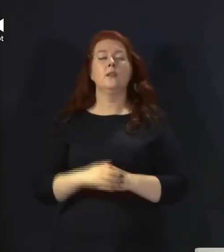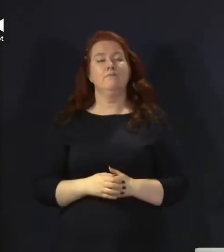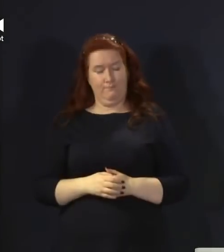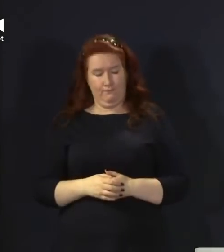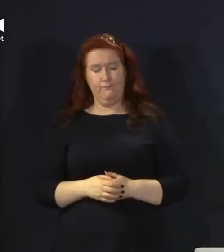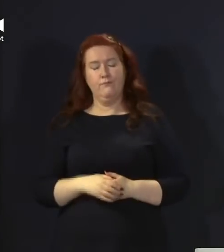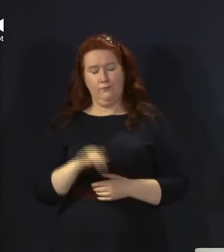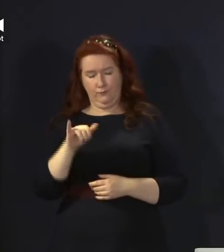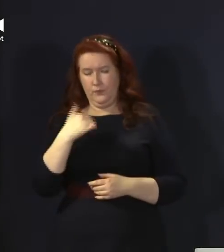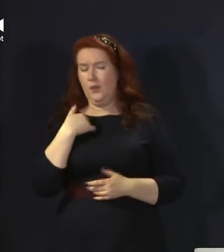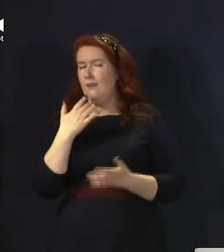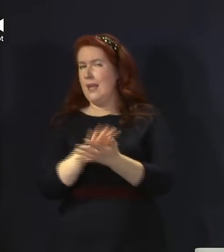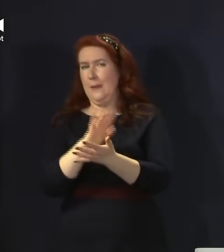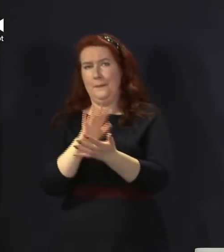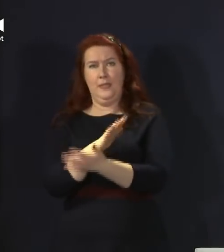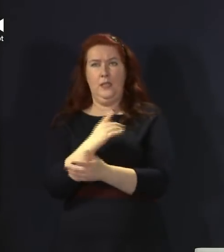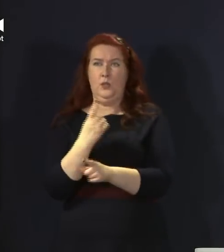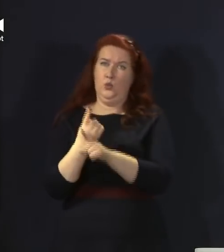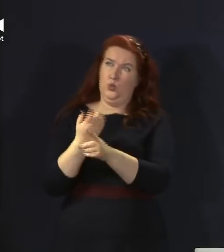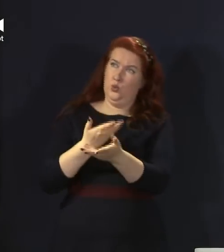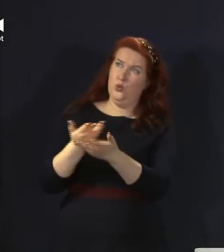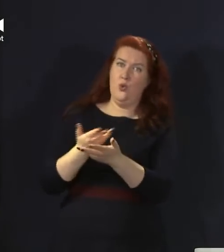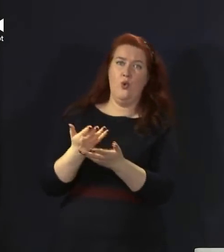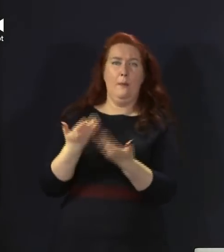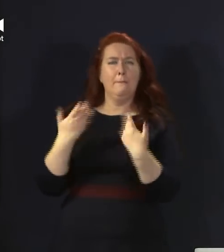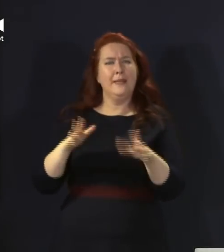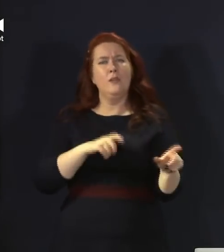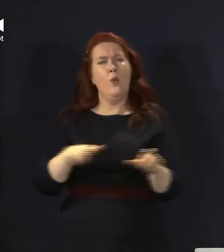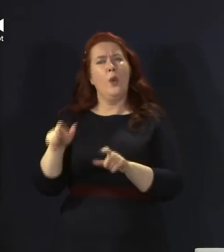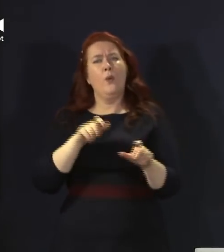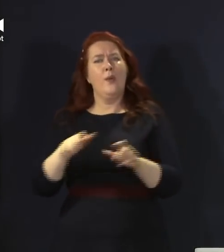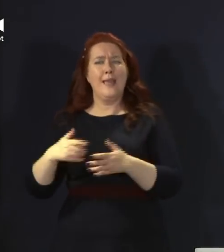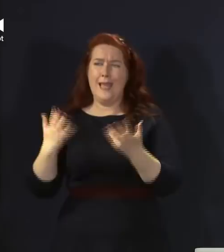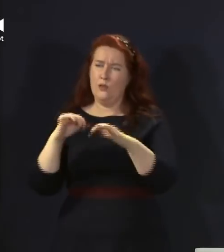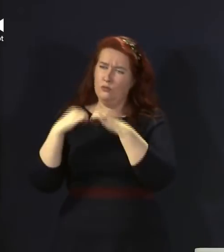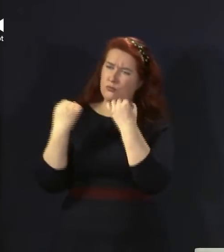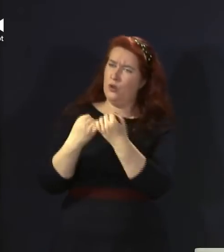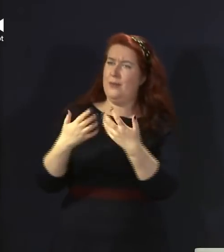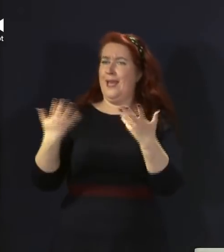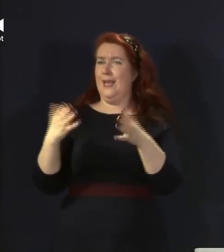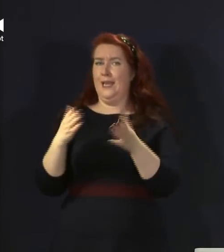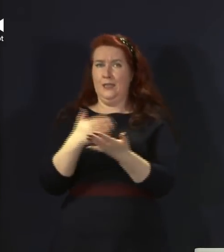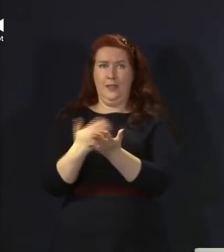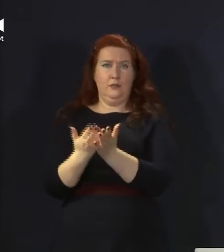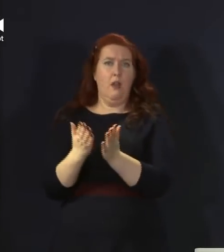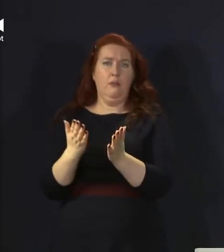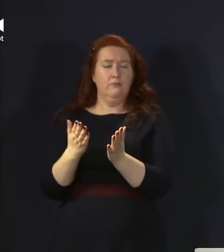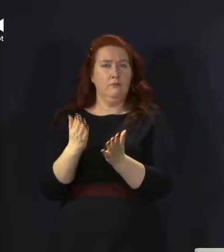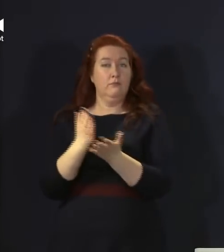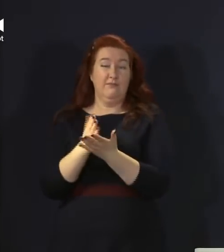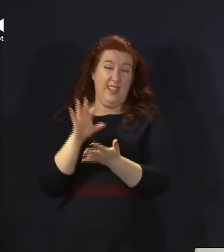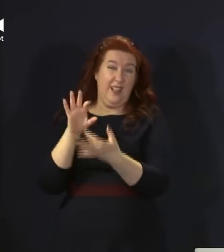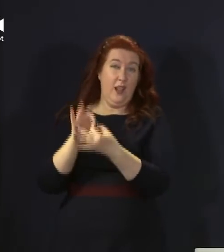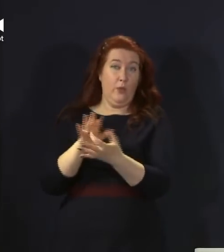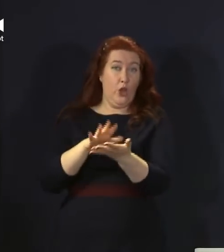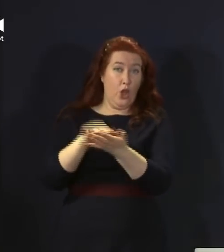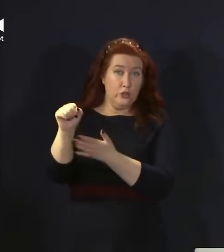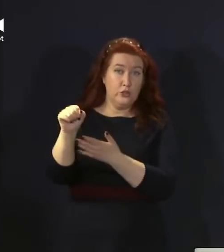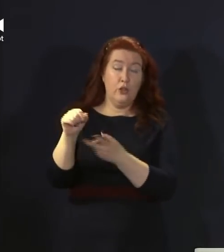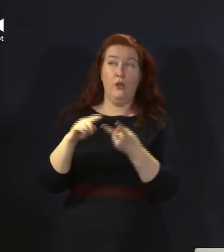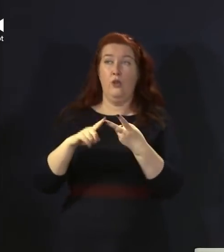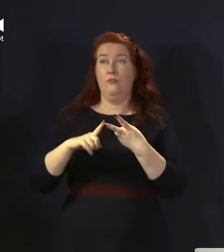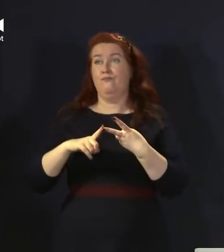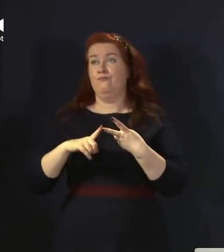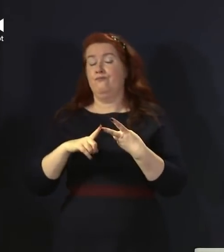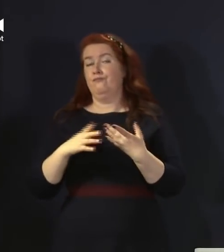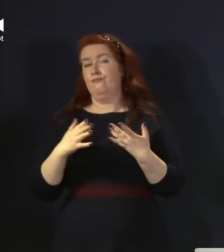happy to talk, as we have done on an ongoing basis, to any group in any sector, specifically on culture and